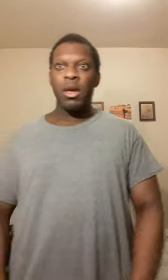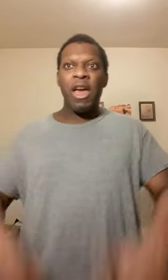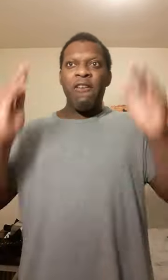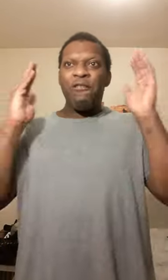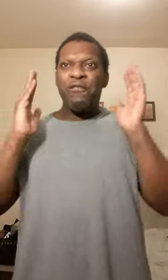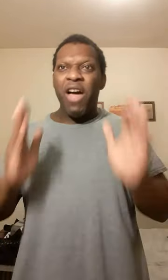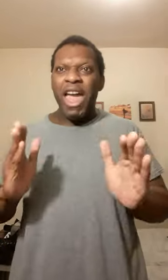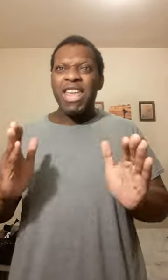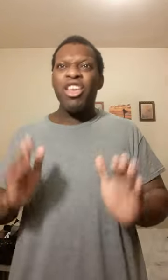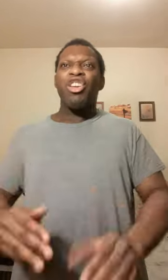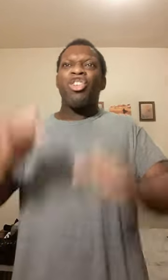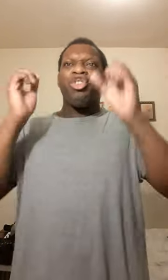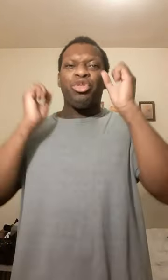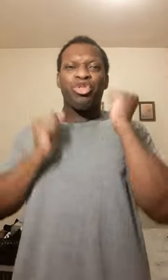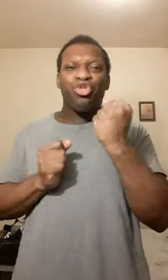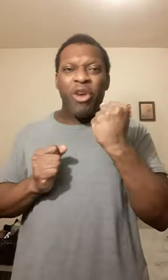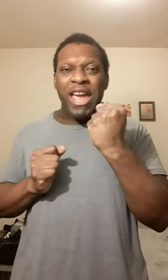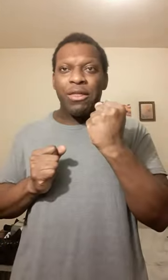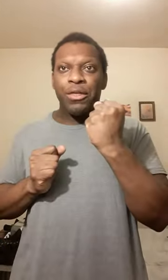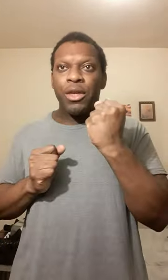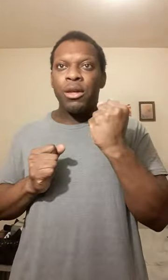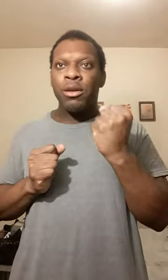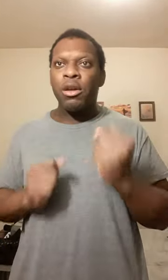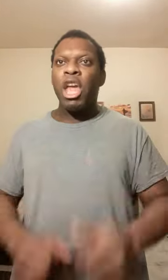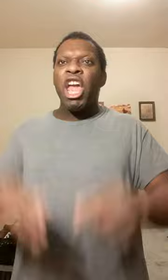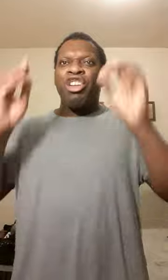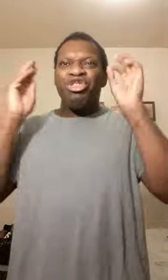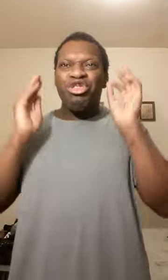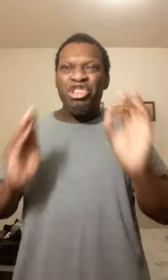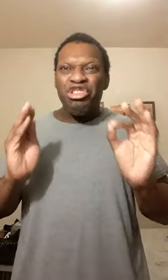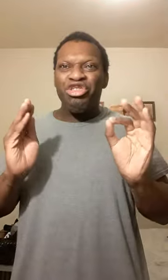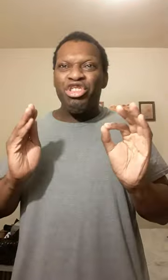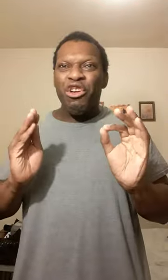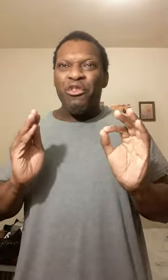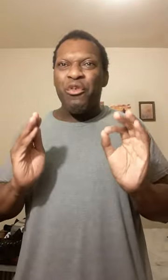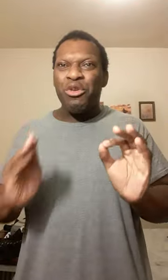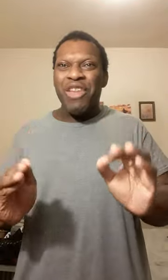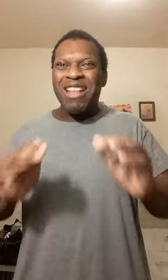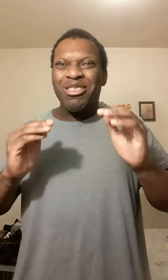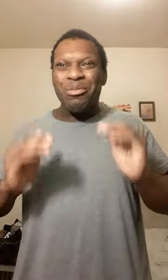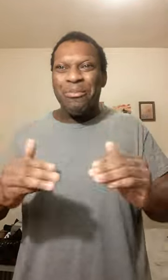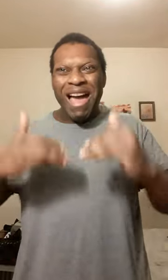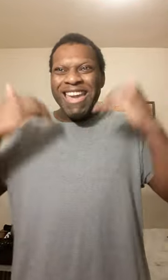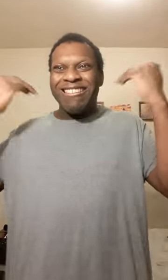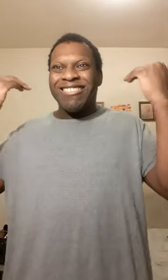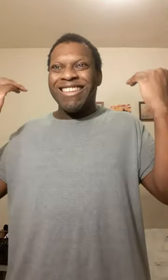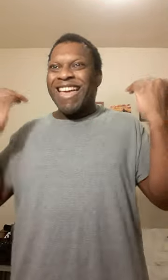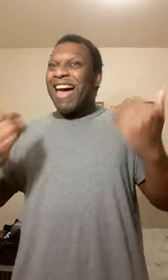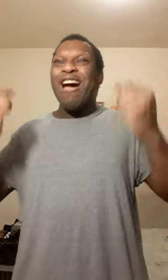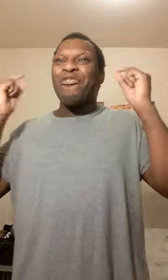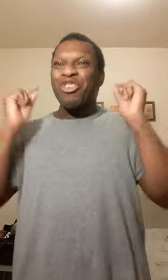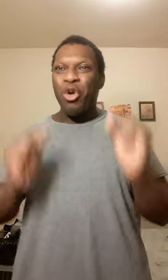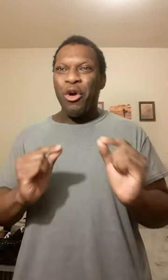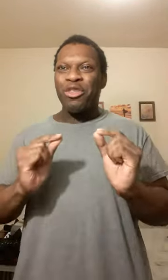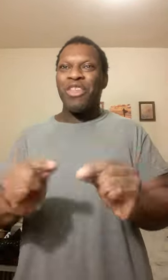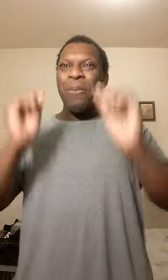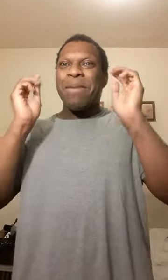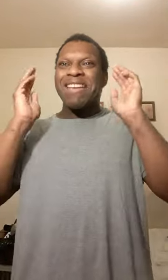Find your strength. Search for that smile of yours that makes